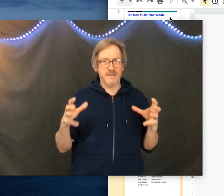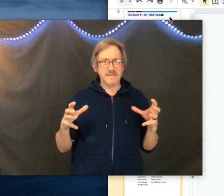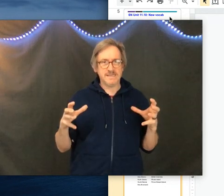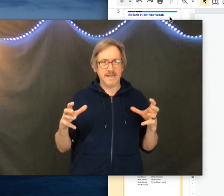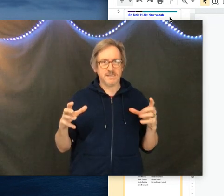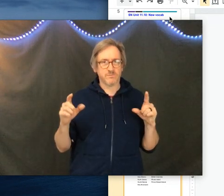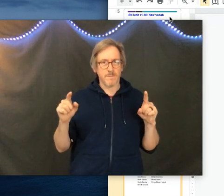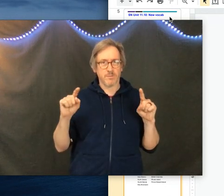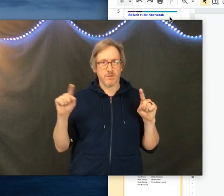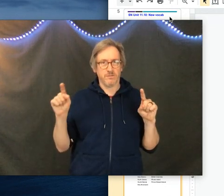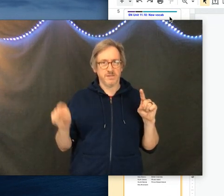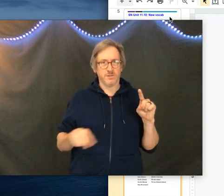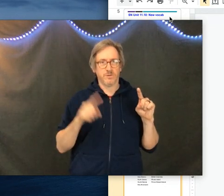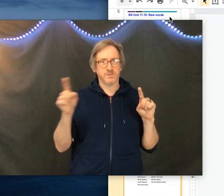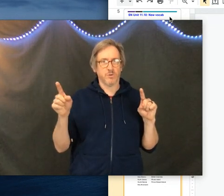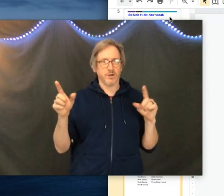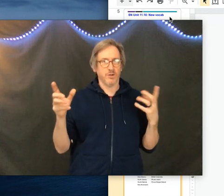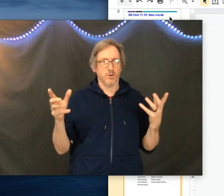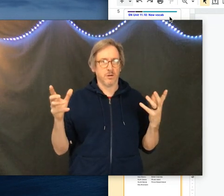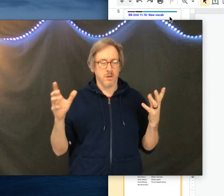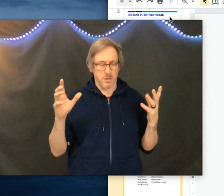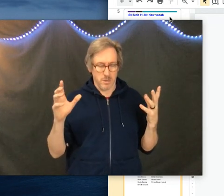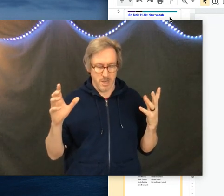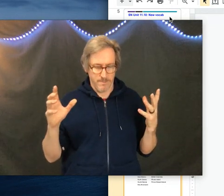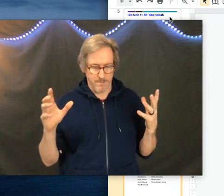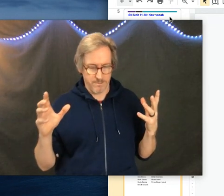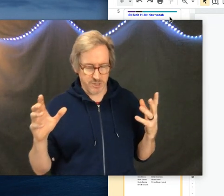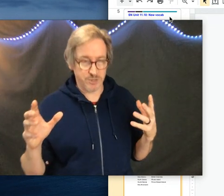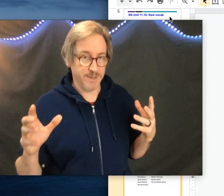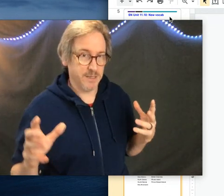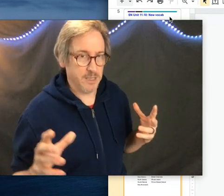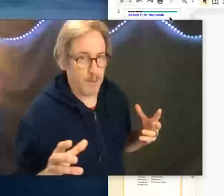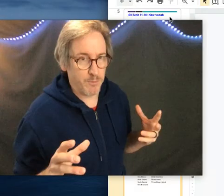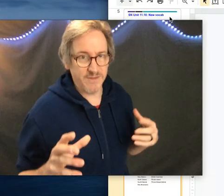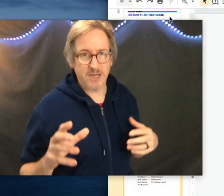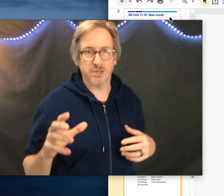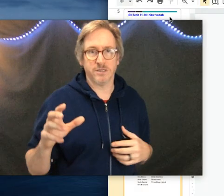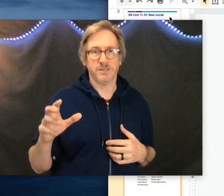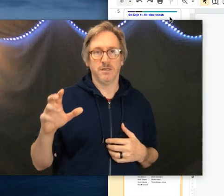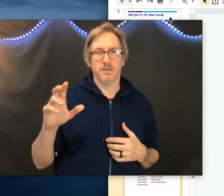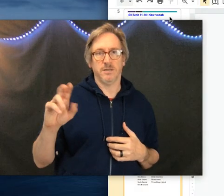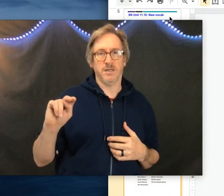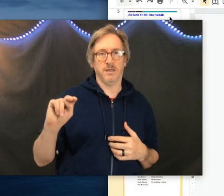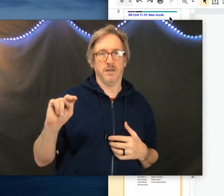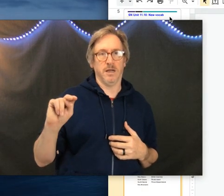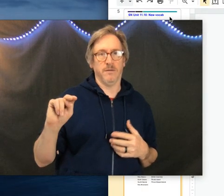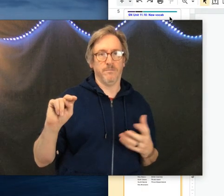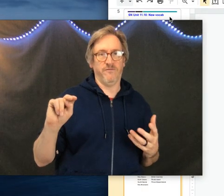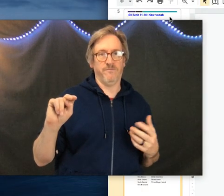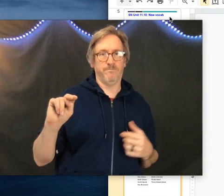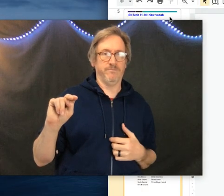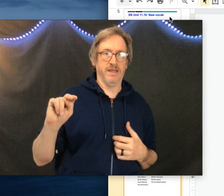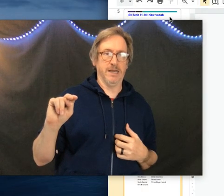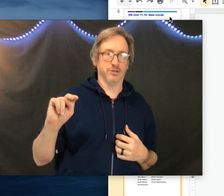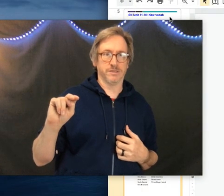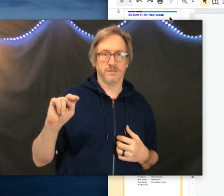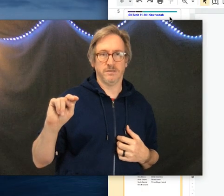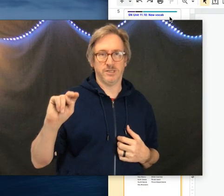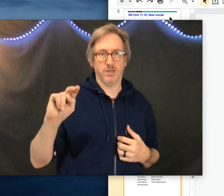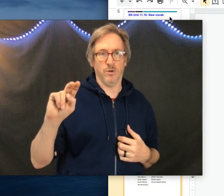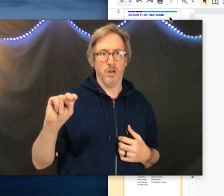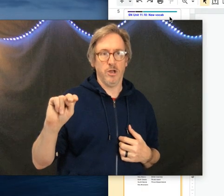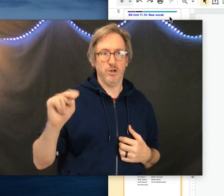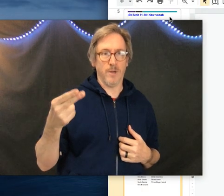For these states, remember, these are the ones where you're just doing the abbreviations, the